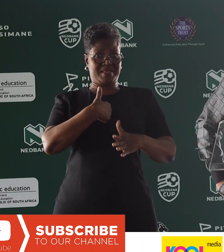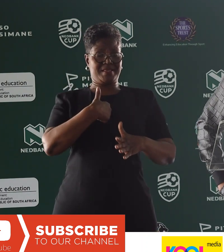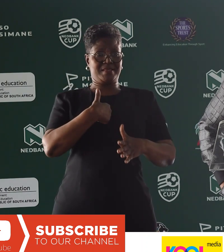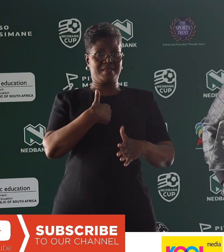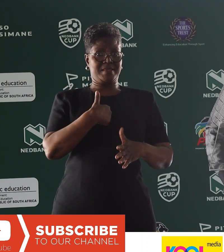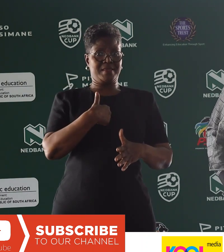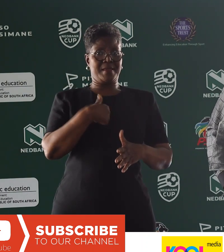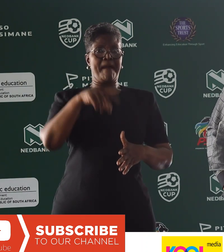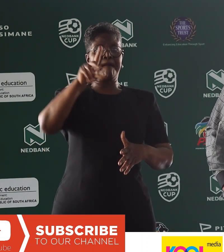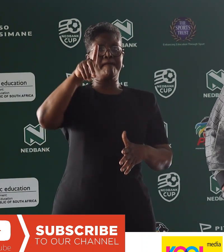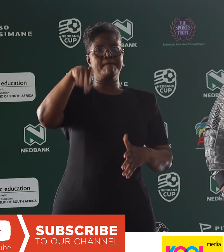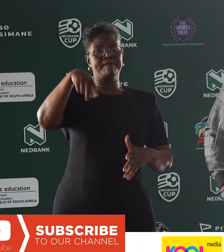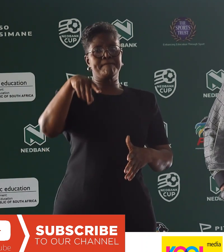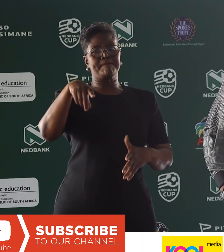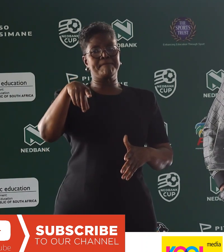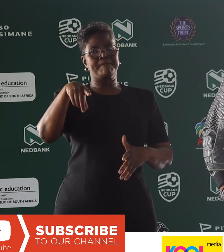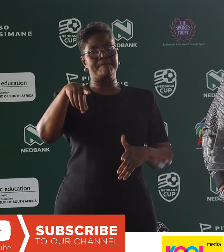somebody called Panya Panya.